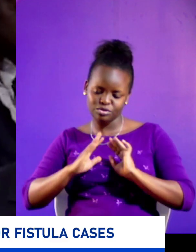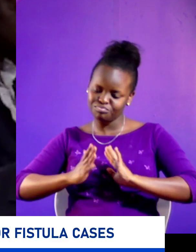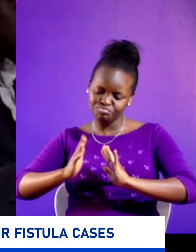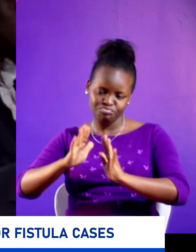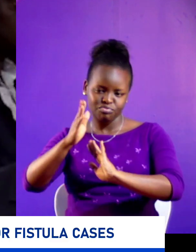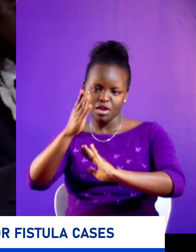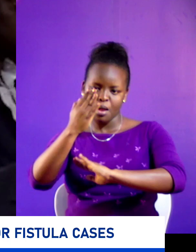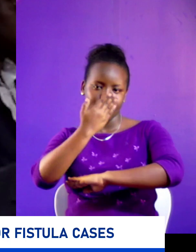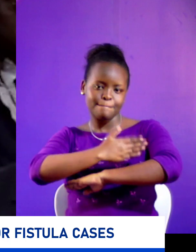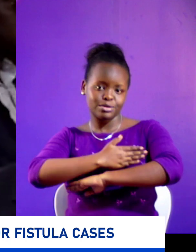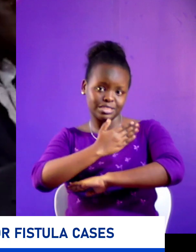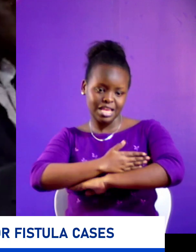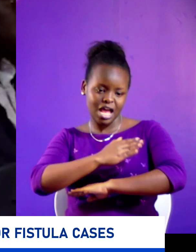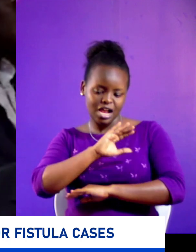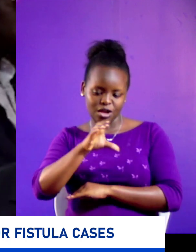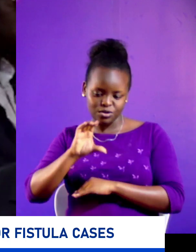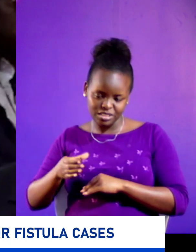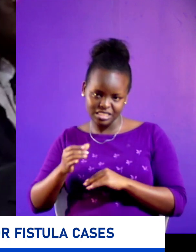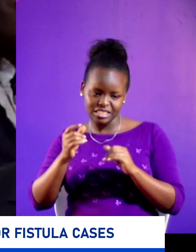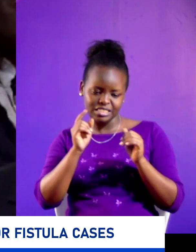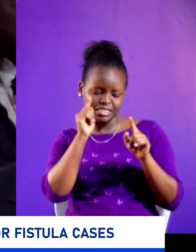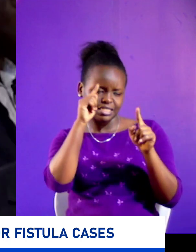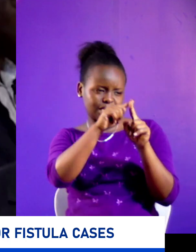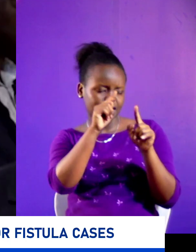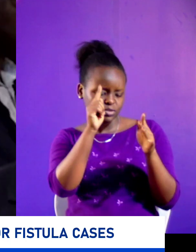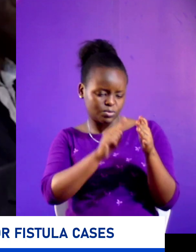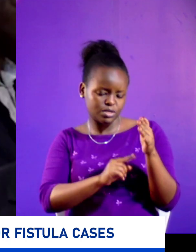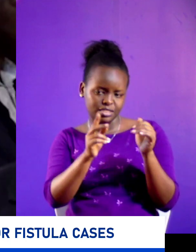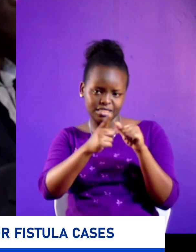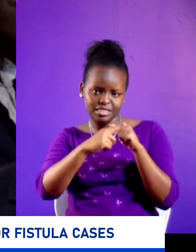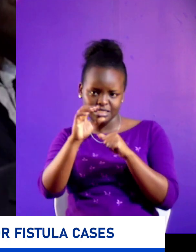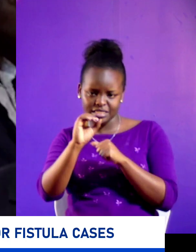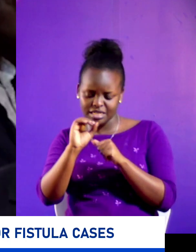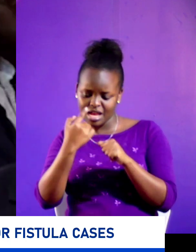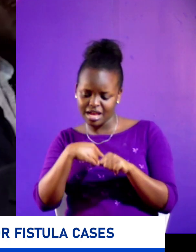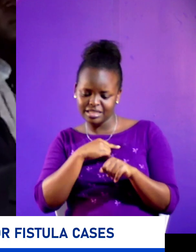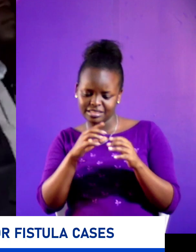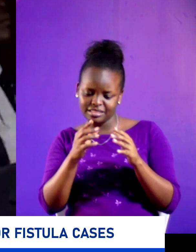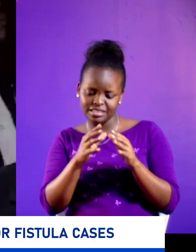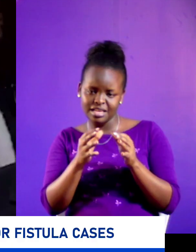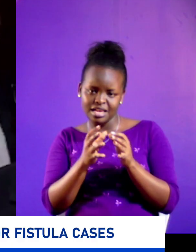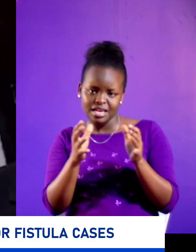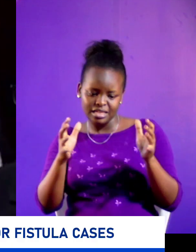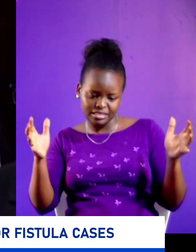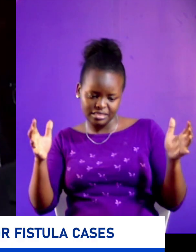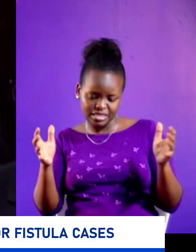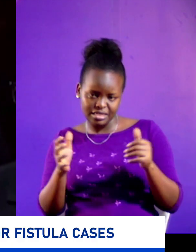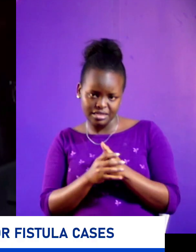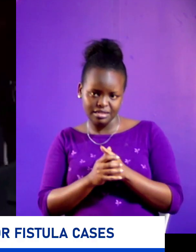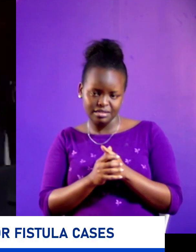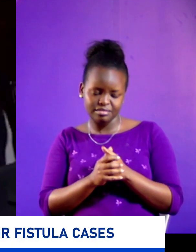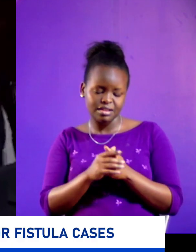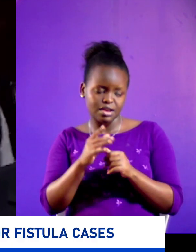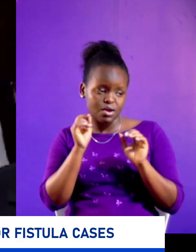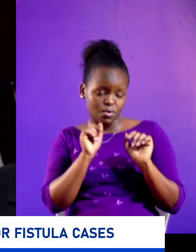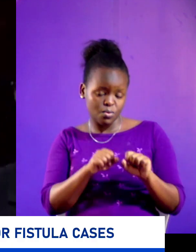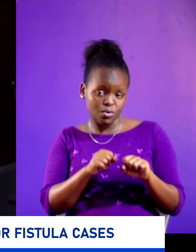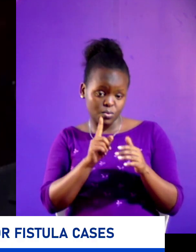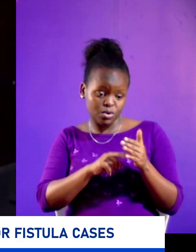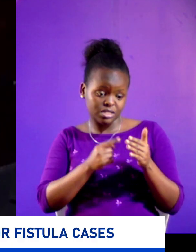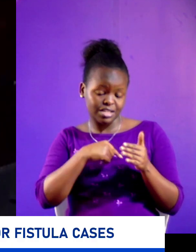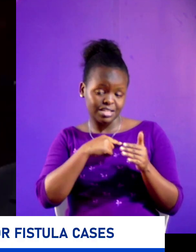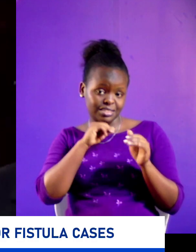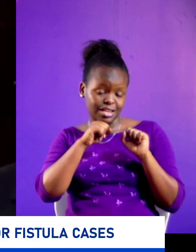Busia. Our target was 60. And as you've heard, we are going to extend this camp. And from what we can see, we are going to shoot this